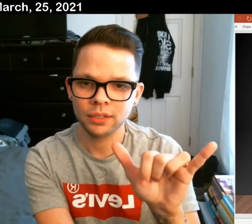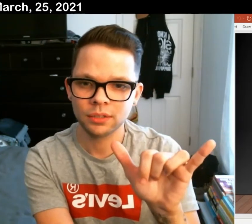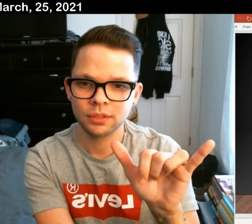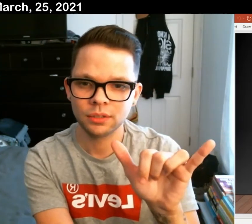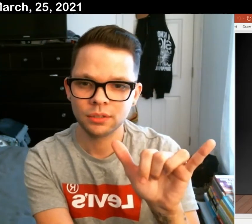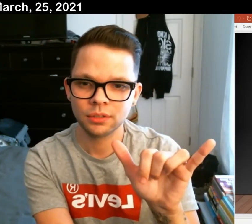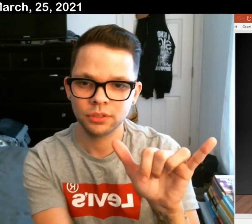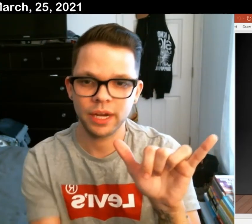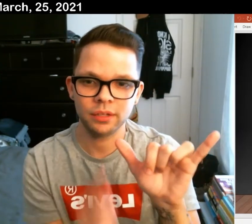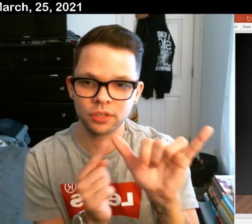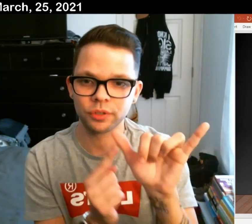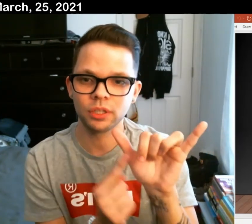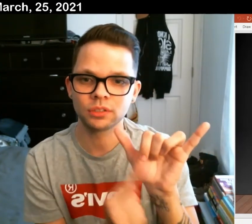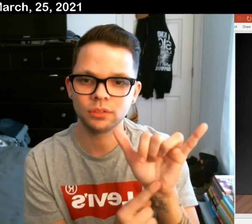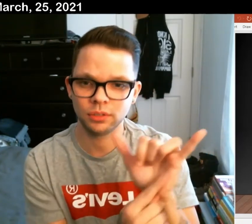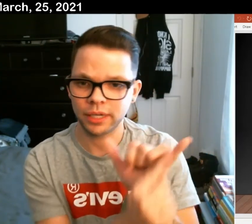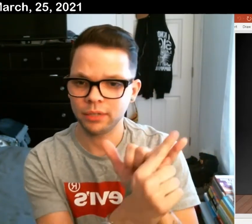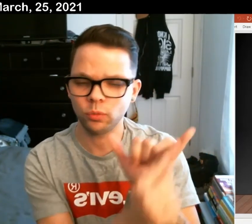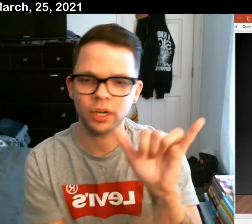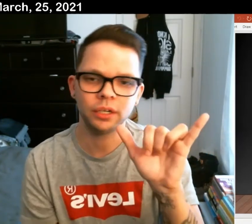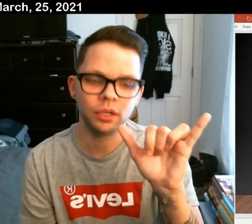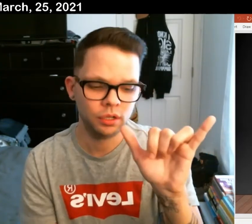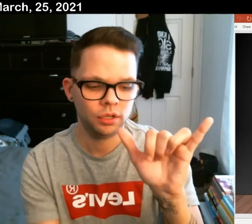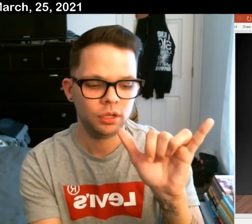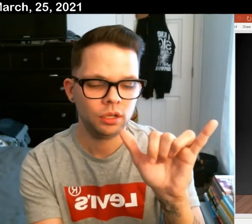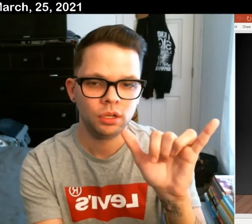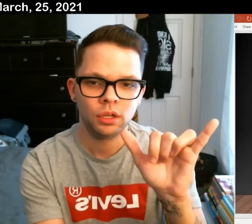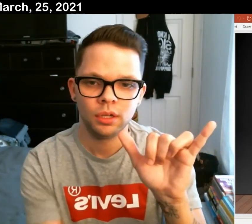Y, your hand literally looks like a Y.